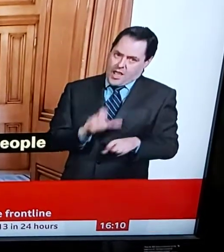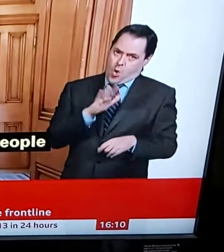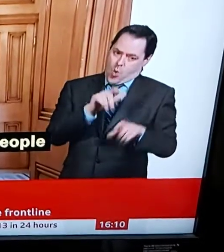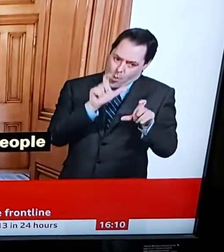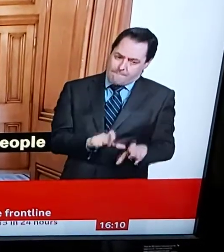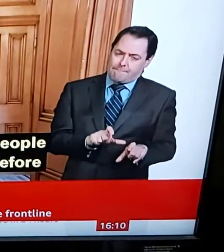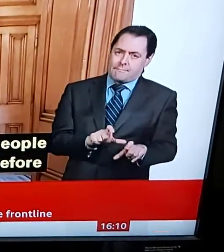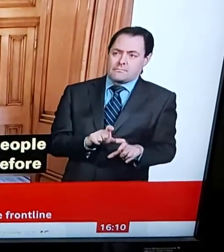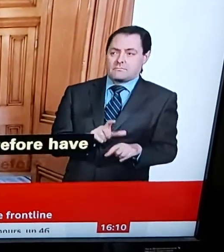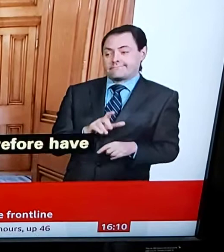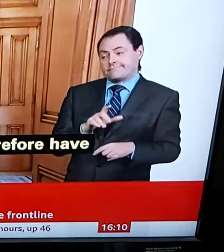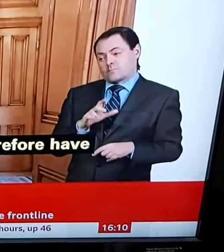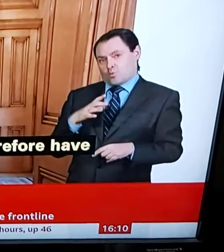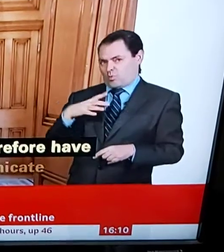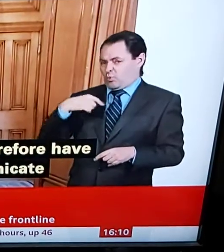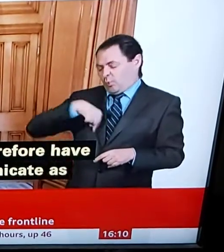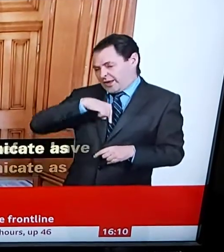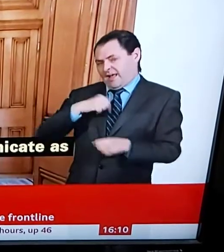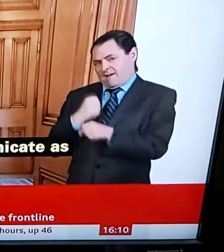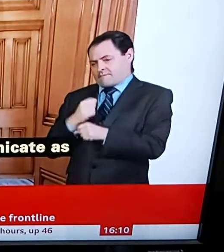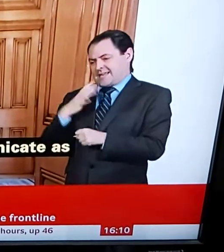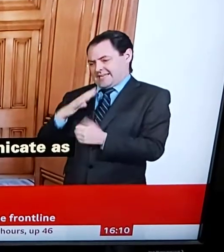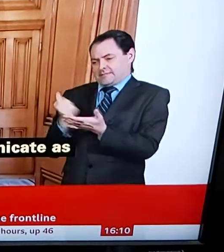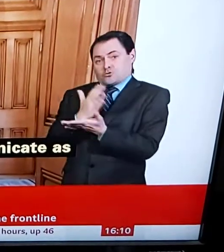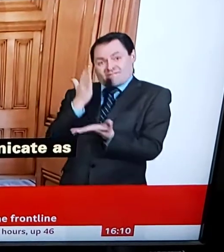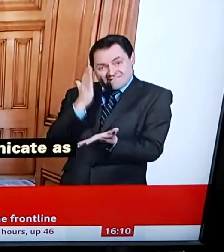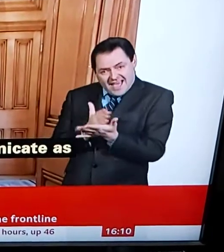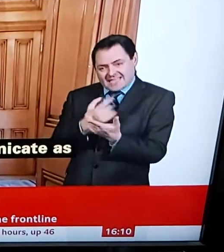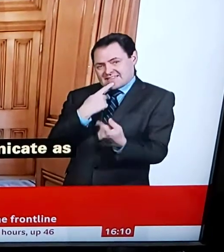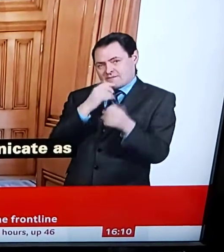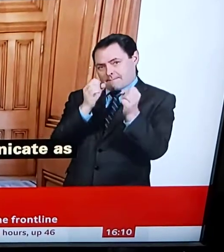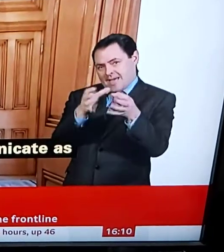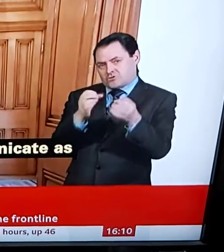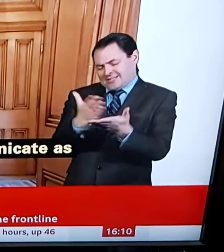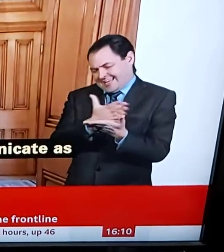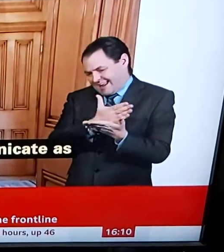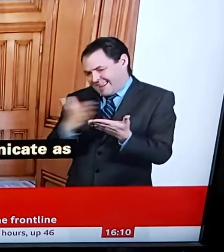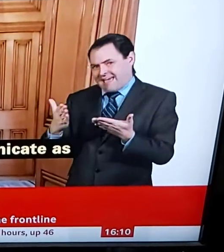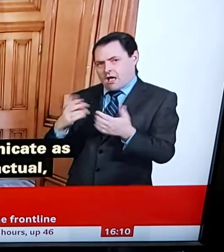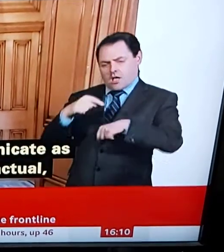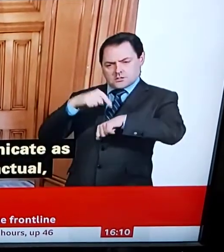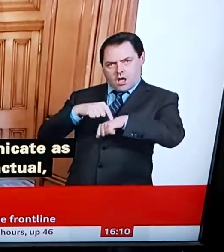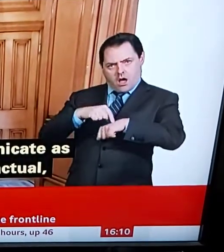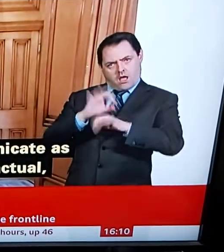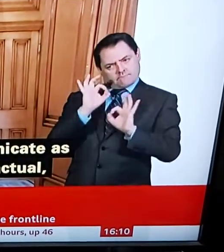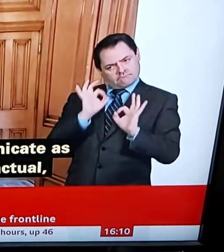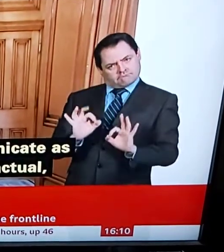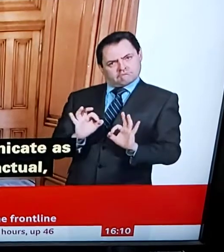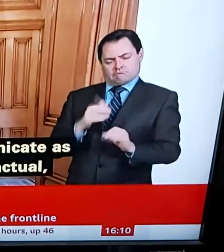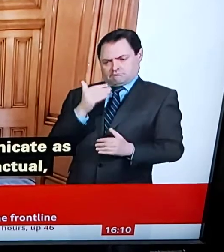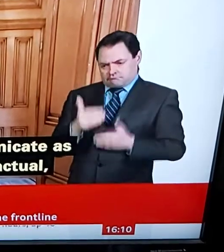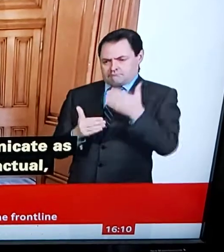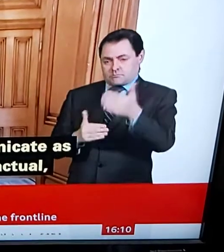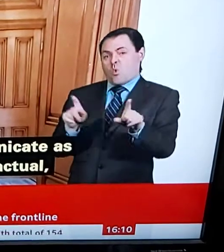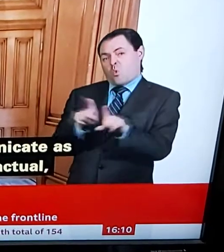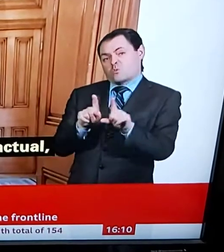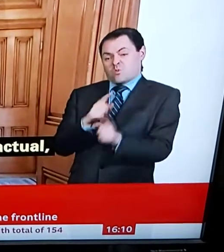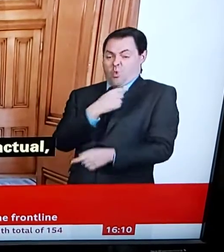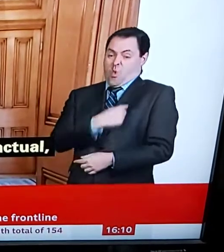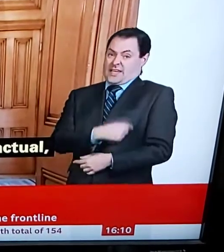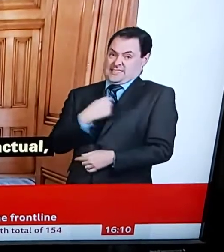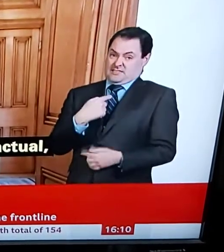possible. Clear, factual, timely information, and an honest assessment of the difficulties that we